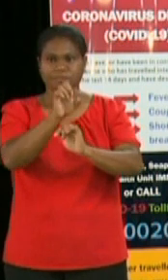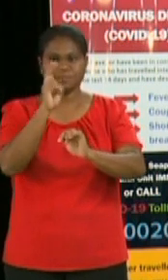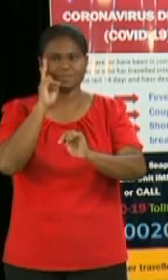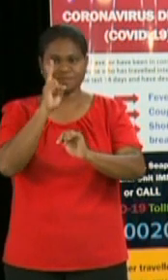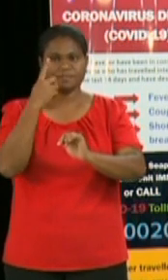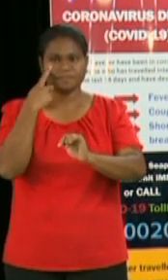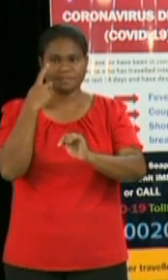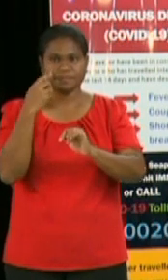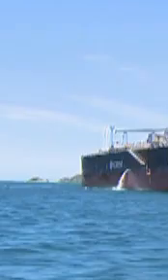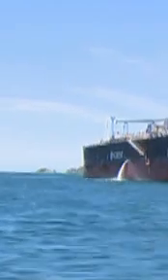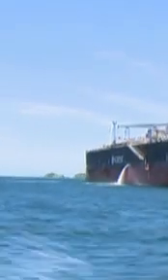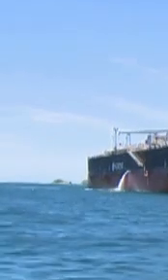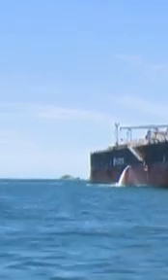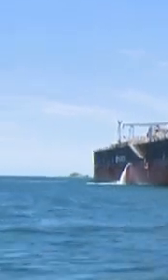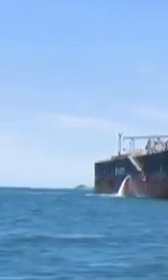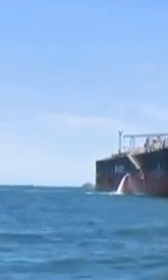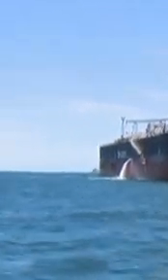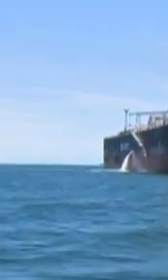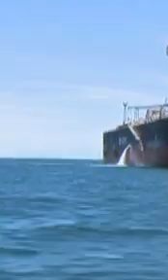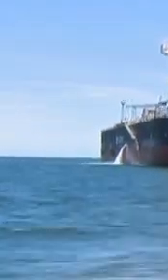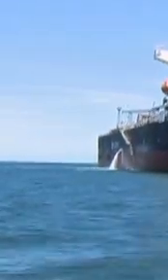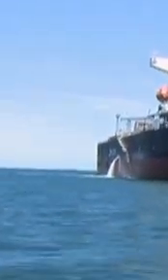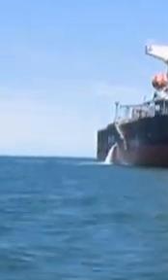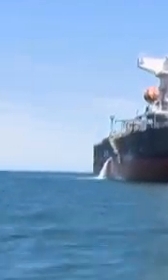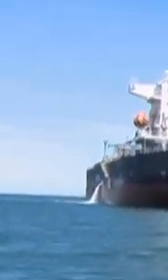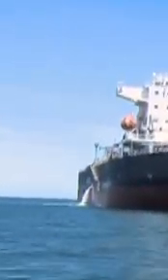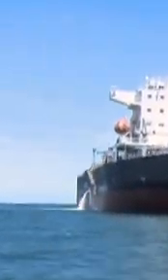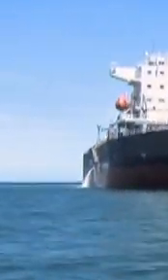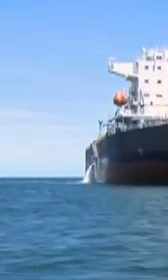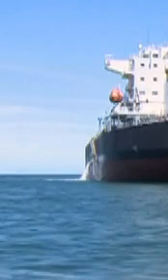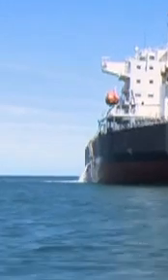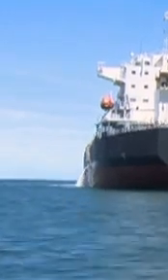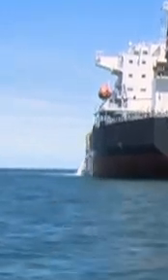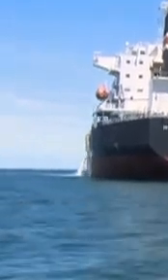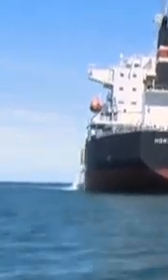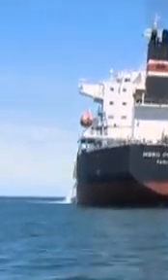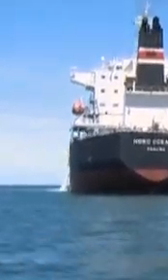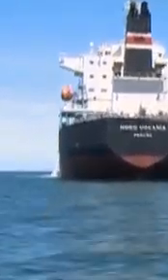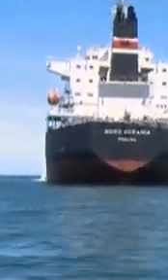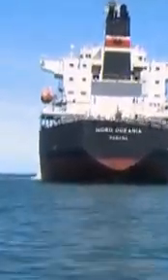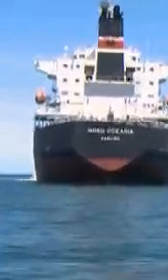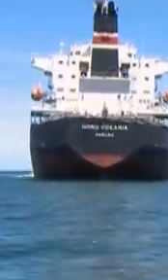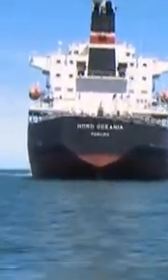this is not unique to Papua New Guinea, but other countries, that when we're distracted by